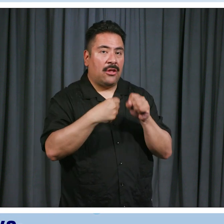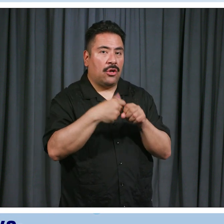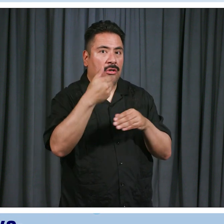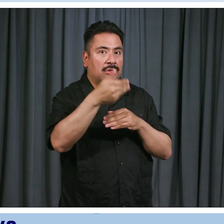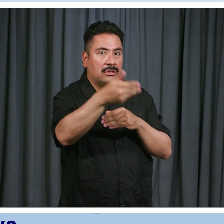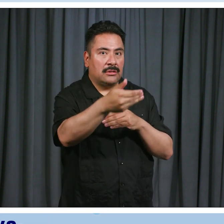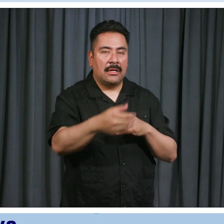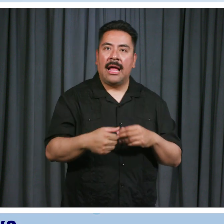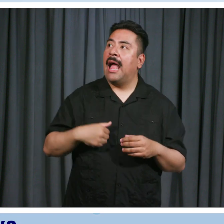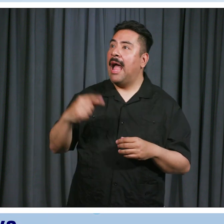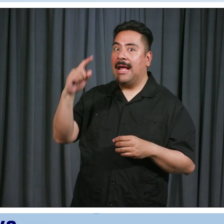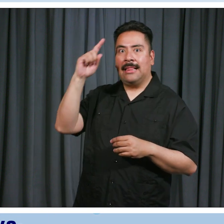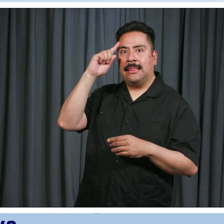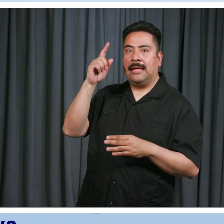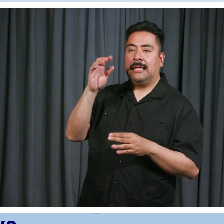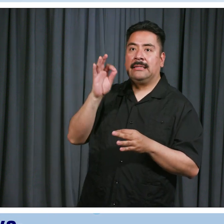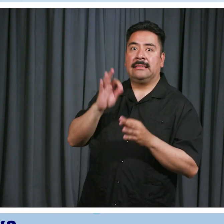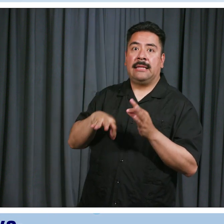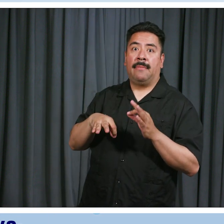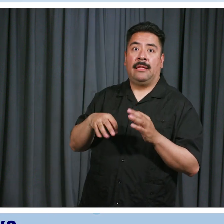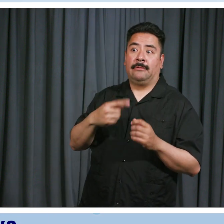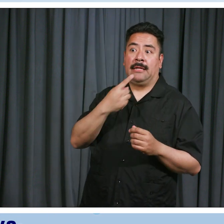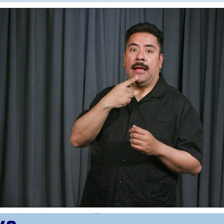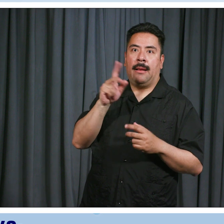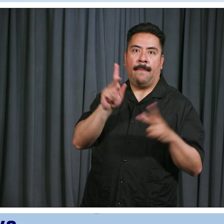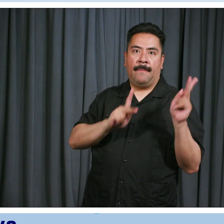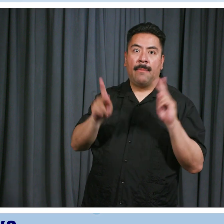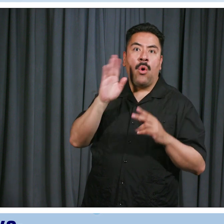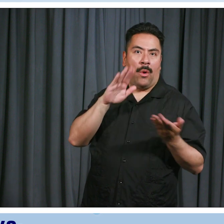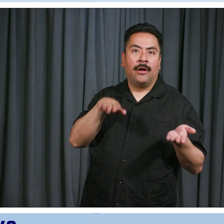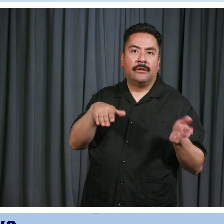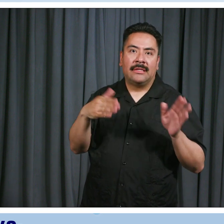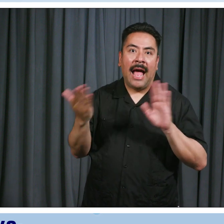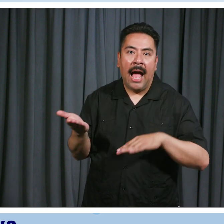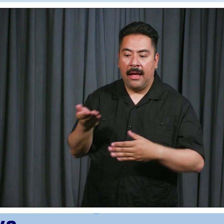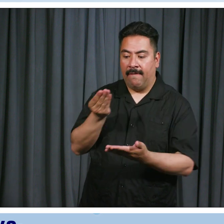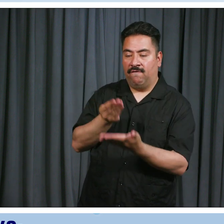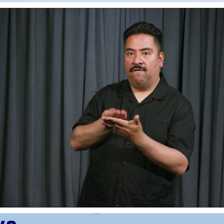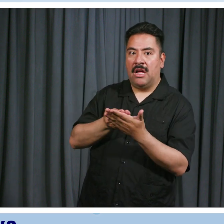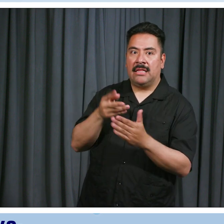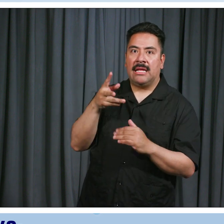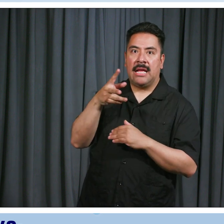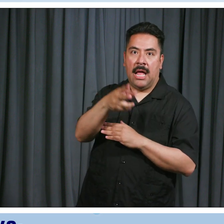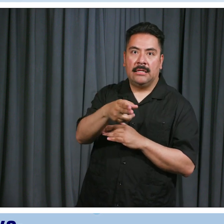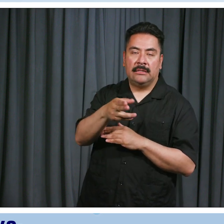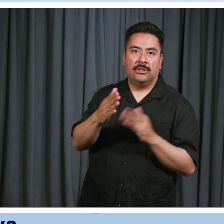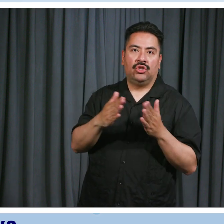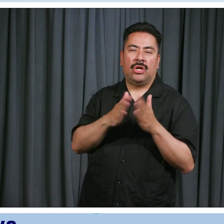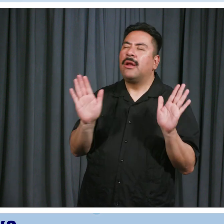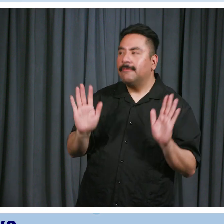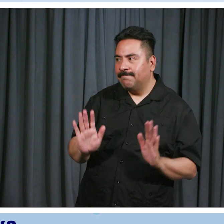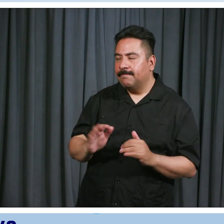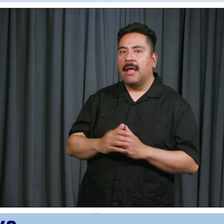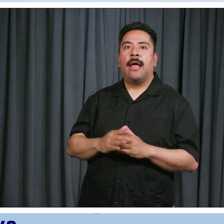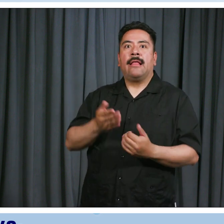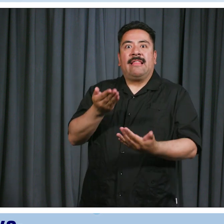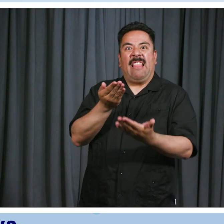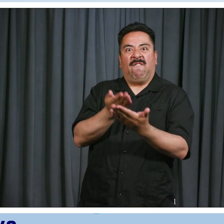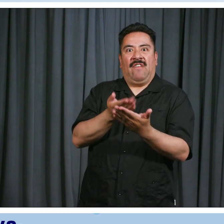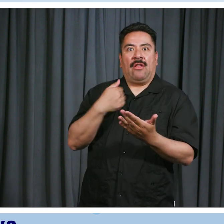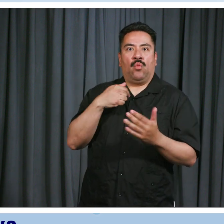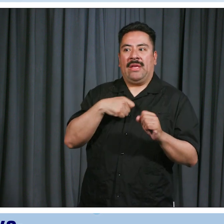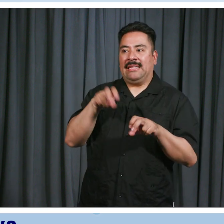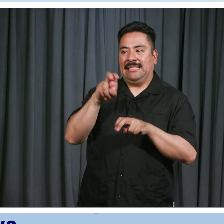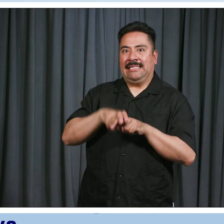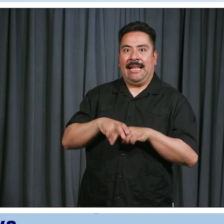I think simply put, people will die. I think the funding cuts generally, just the fact that we can